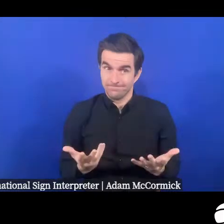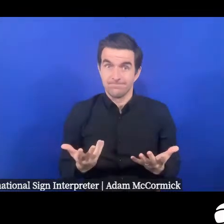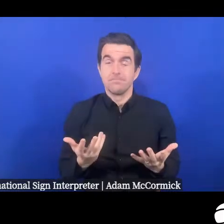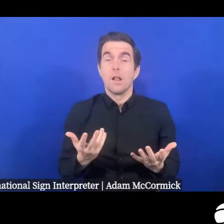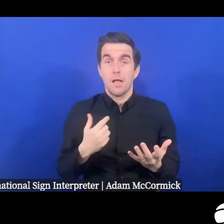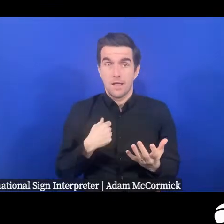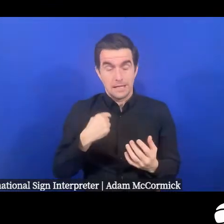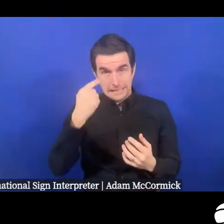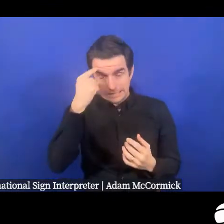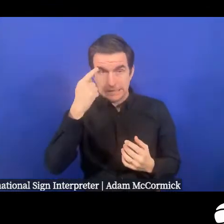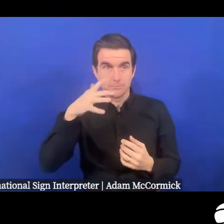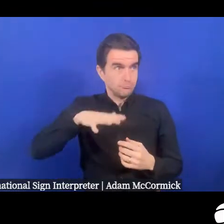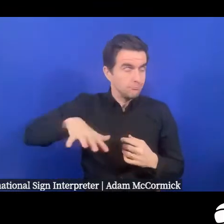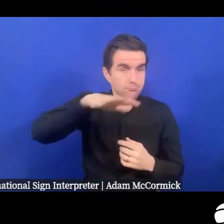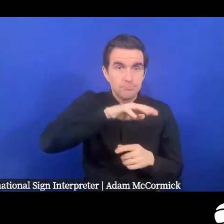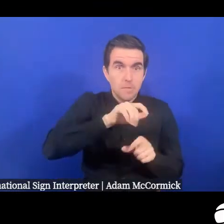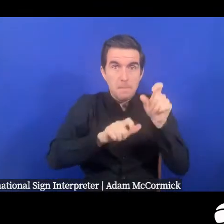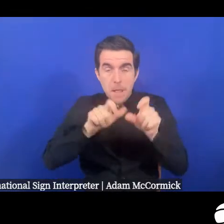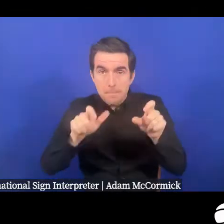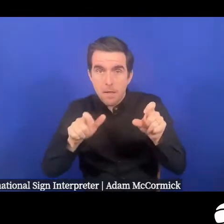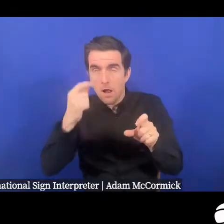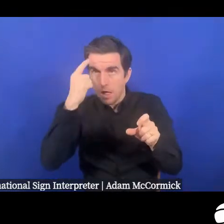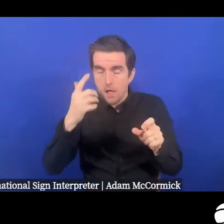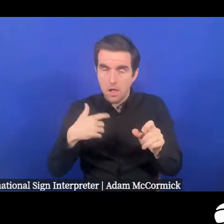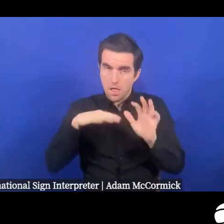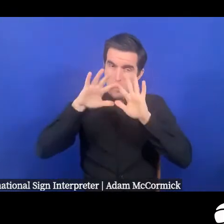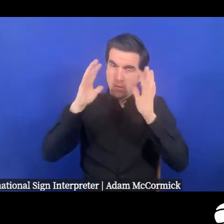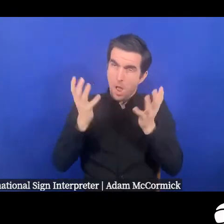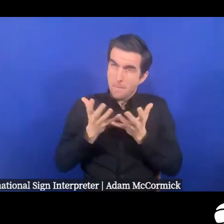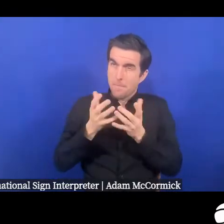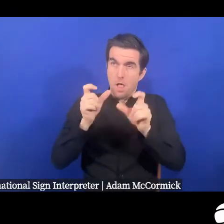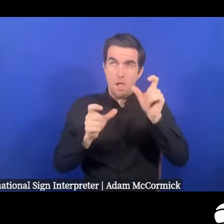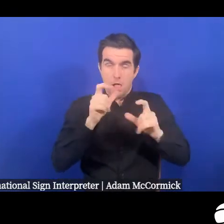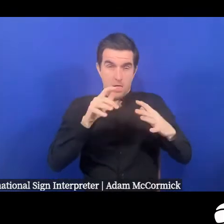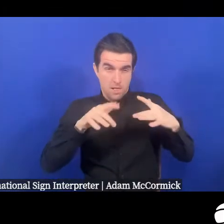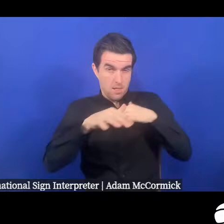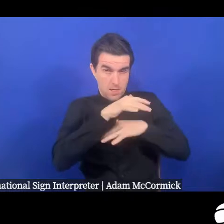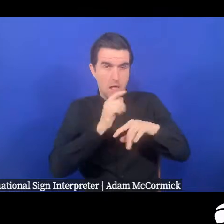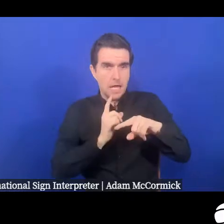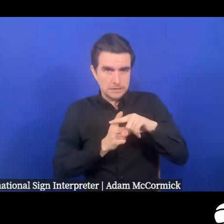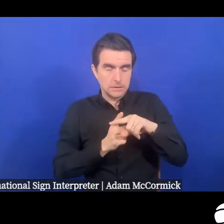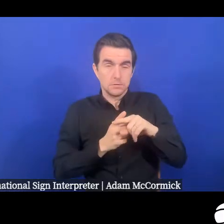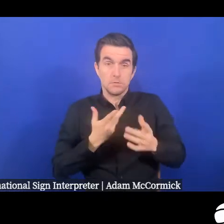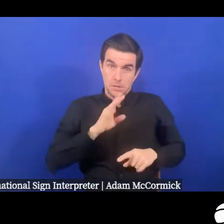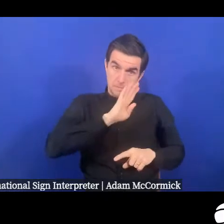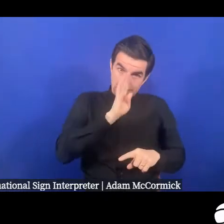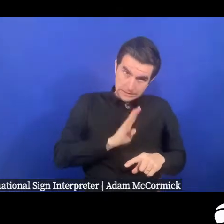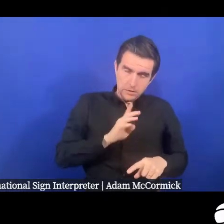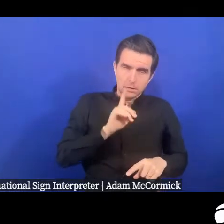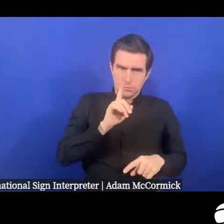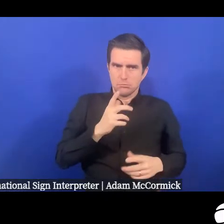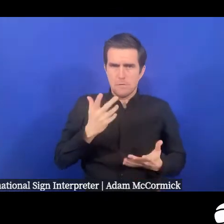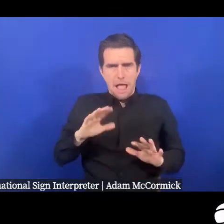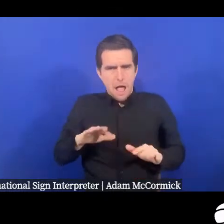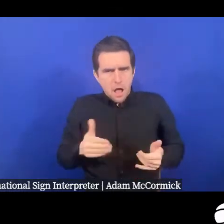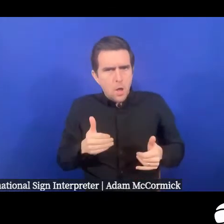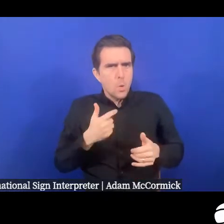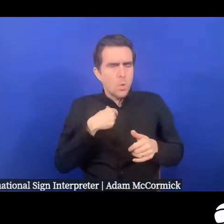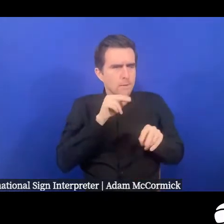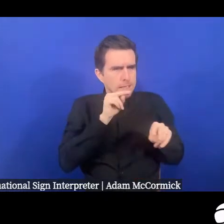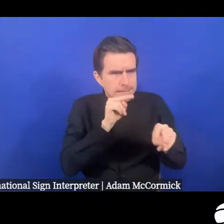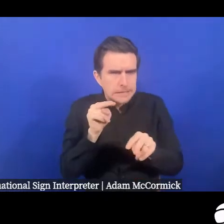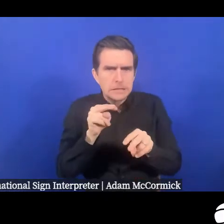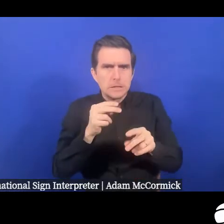track of this data, of these actions, and how to address the problems when you see that it's not being